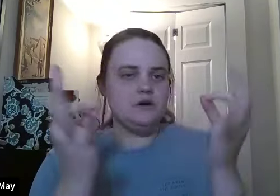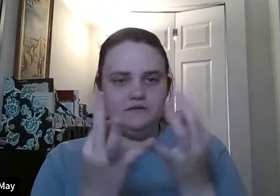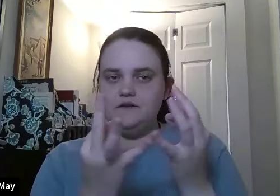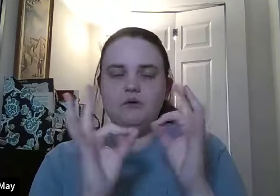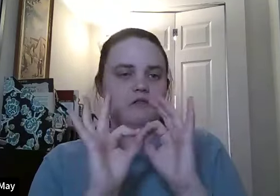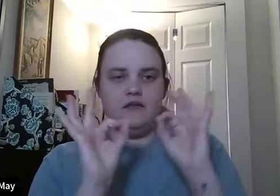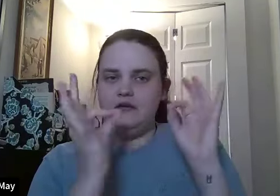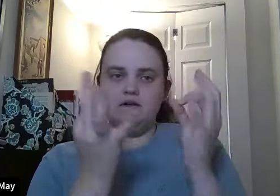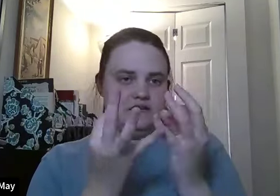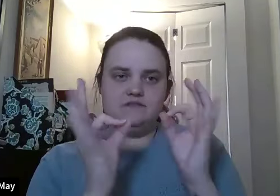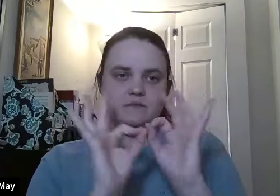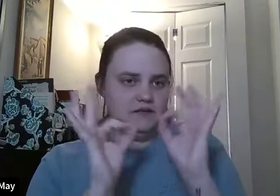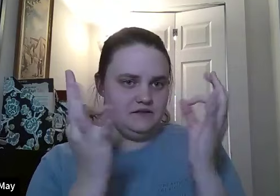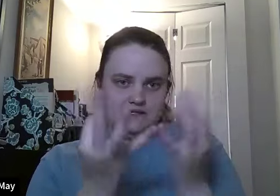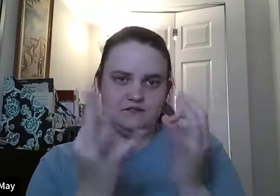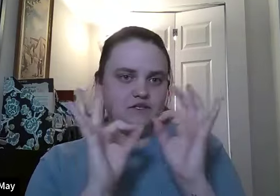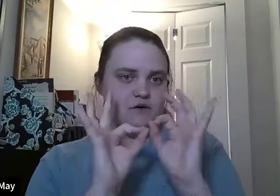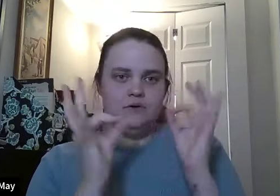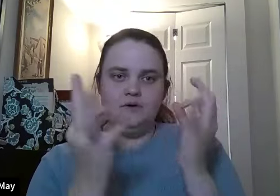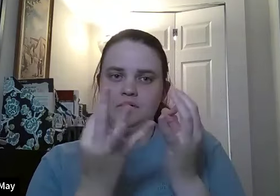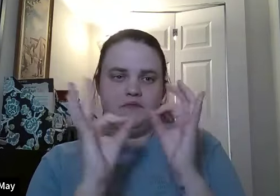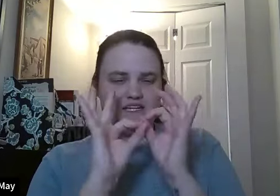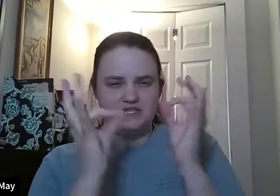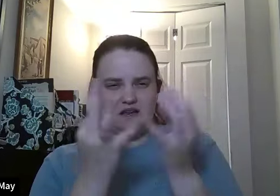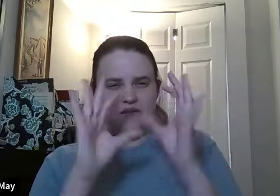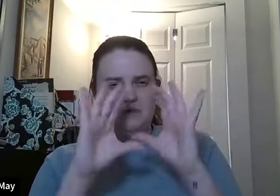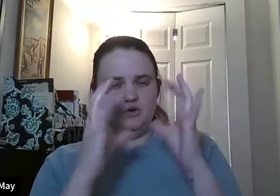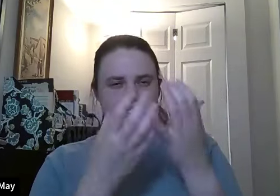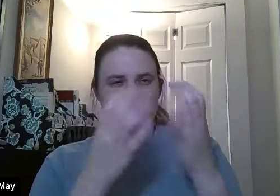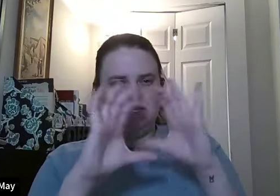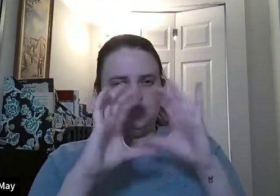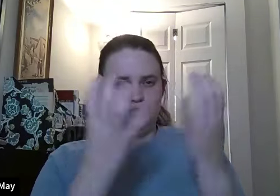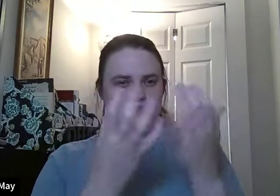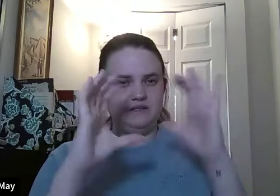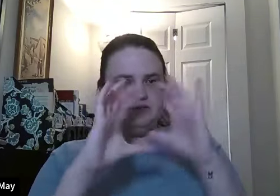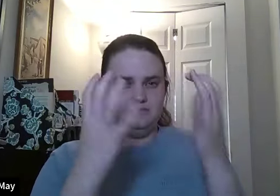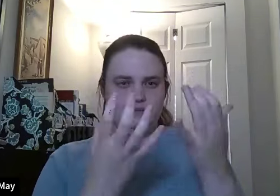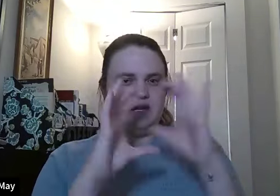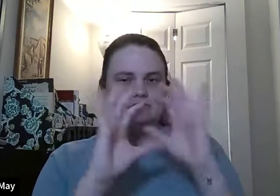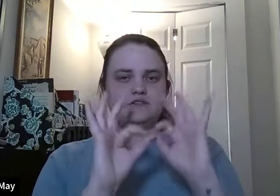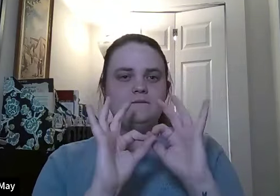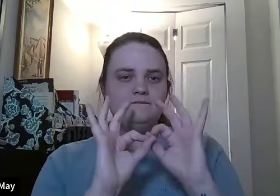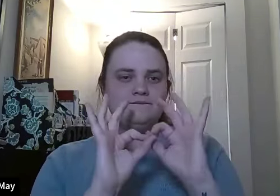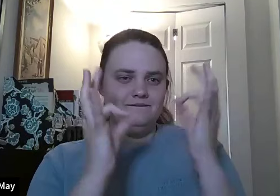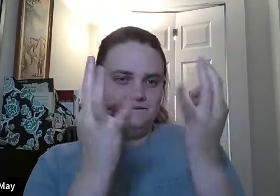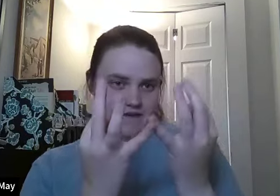even if you go online, they all say it's family like this. So, but that's just kind of that motion of like the group setting. So